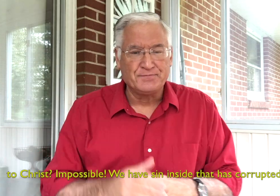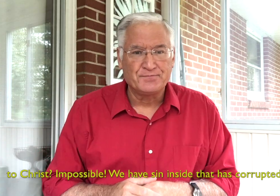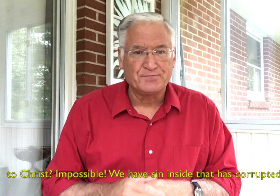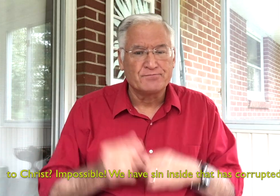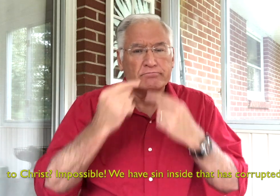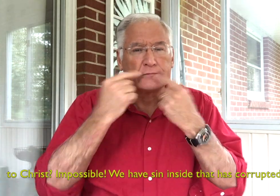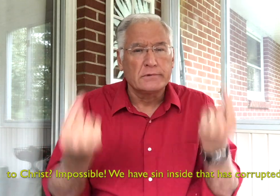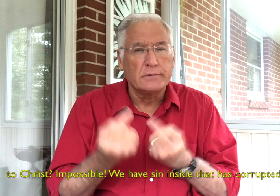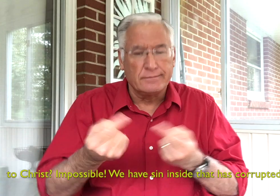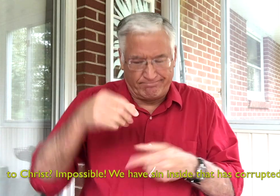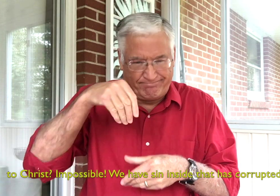Thank